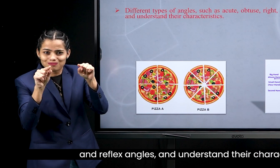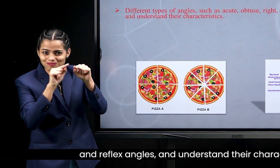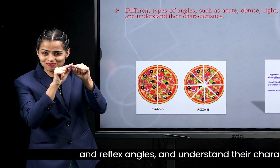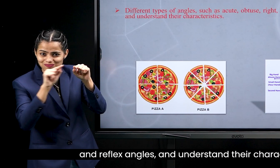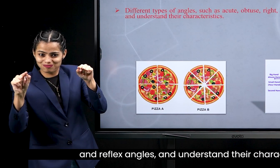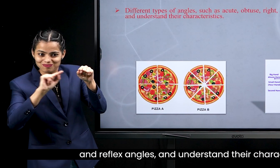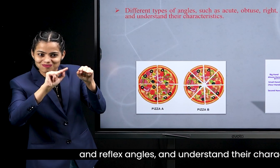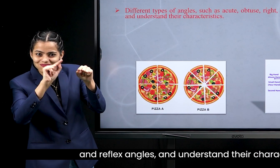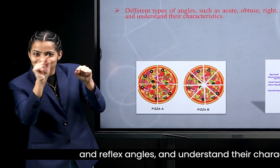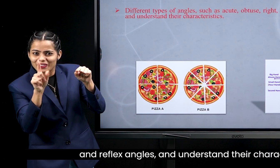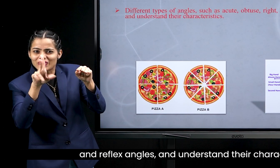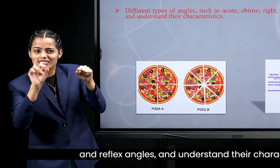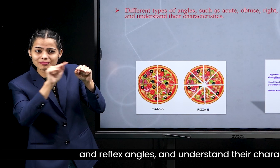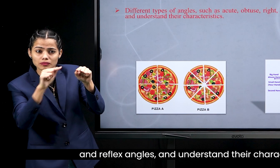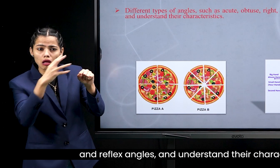their characteristics.